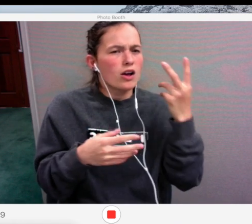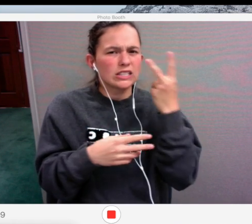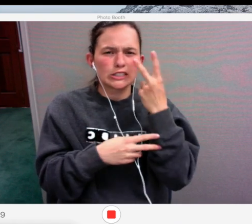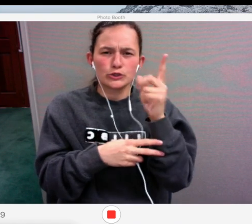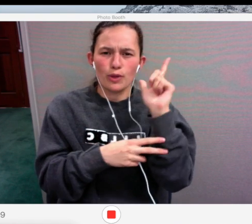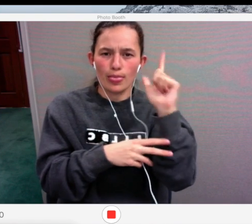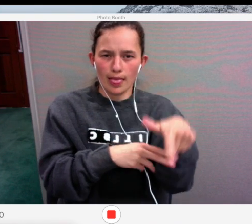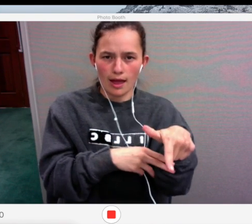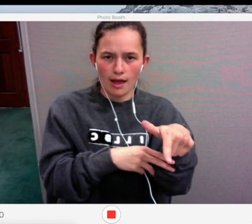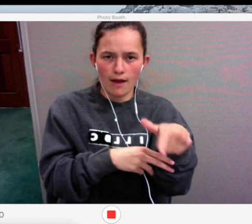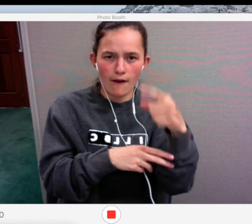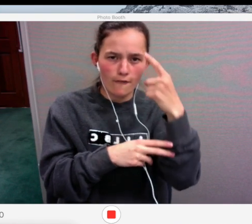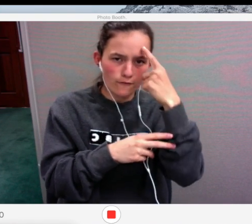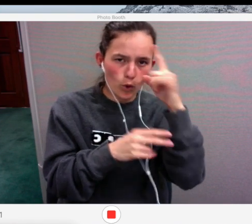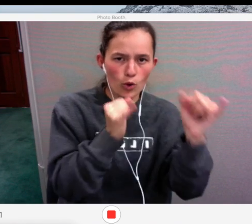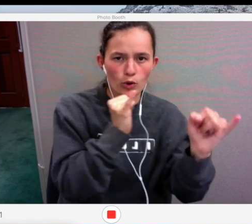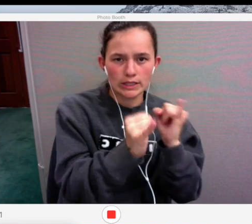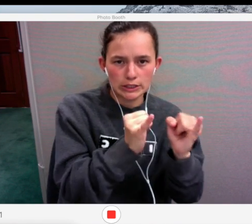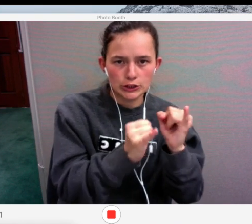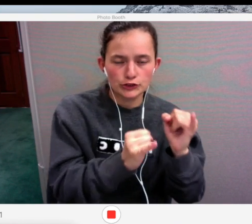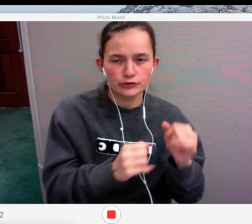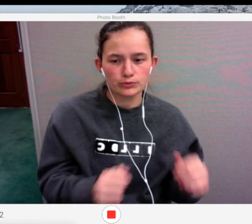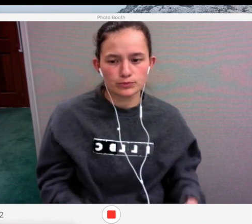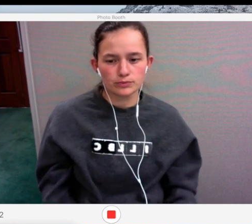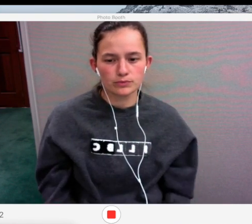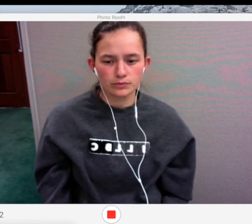you and interviewing you for the job.